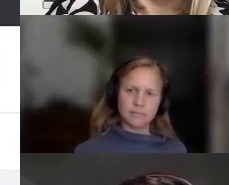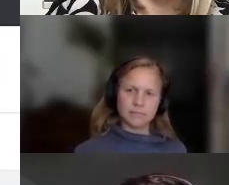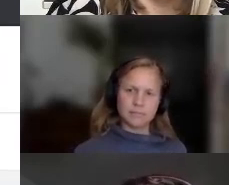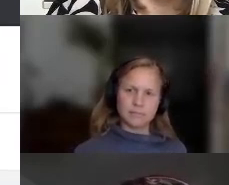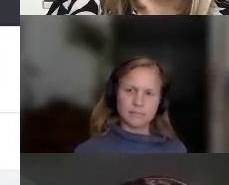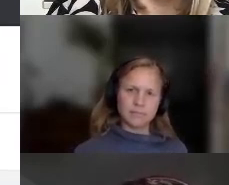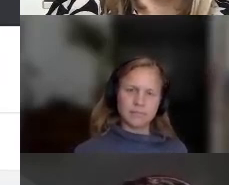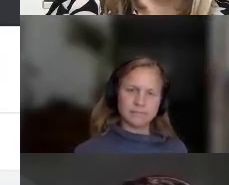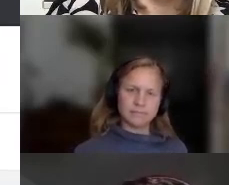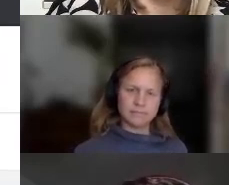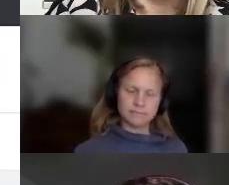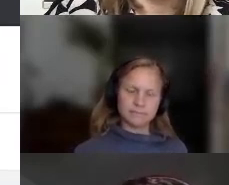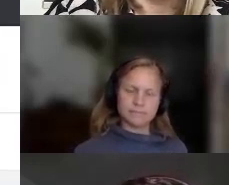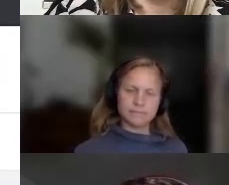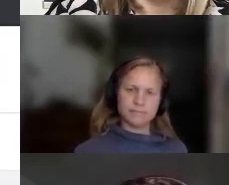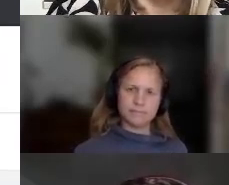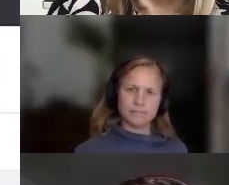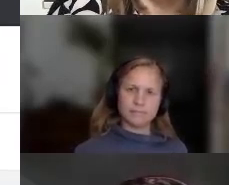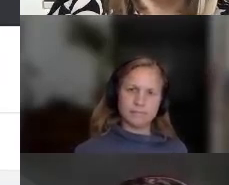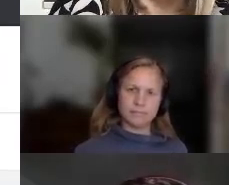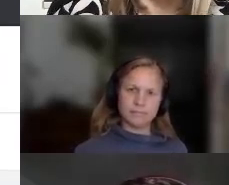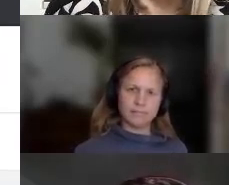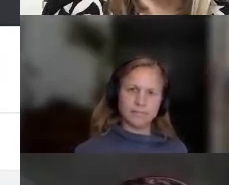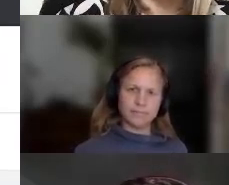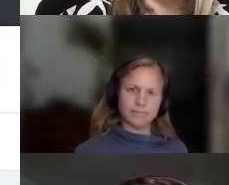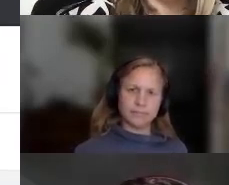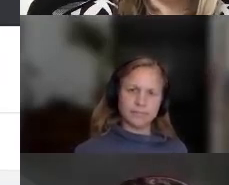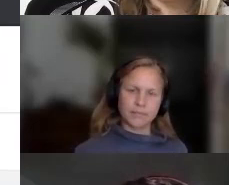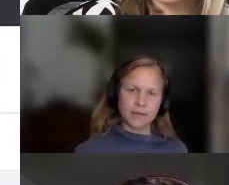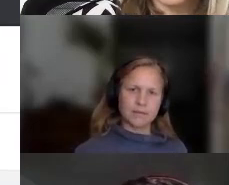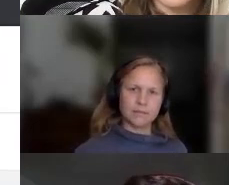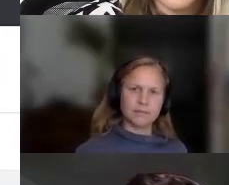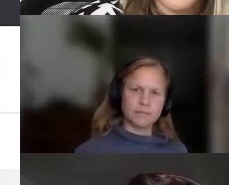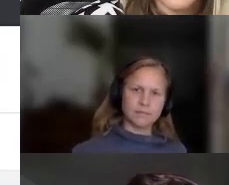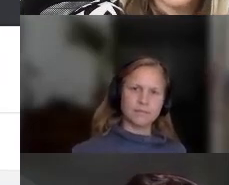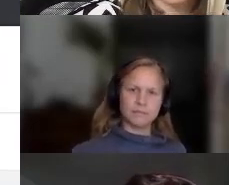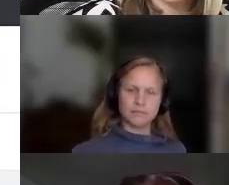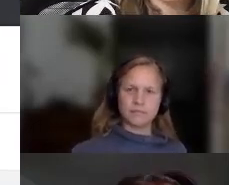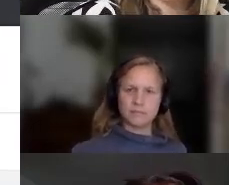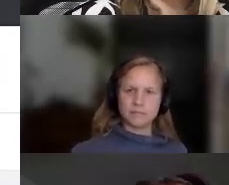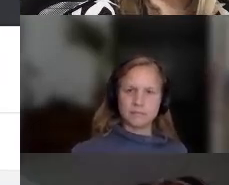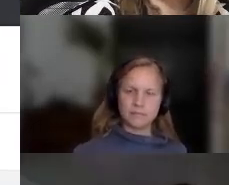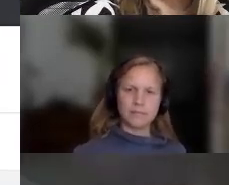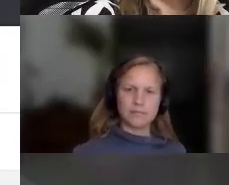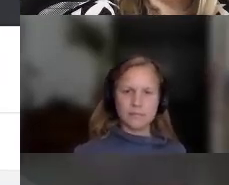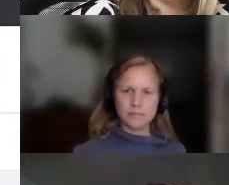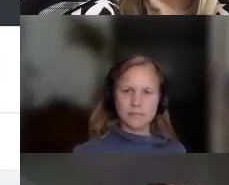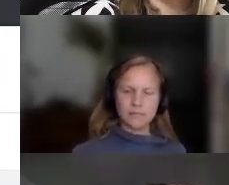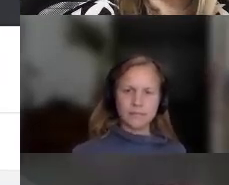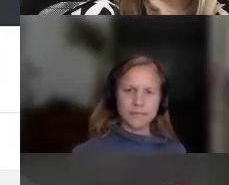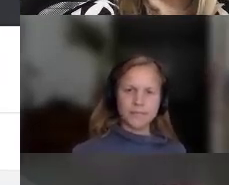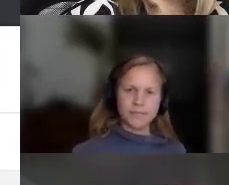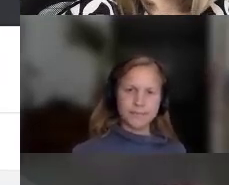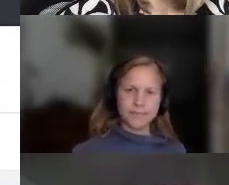will serve everyone? They should mainstream disability within their ICT plans, I think. Yeah.